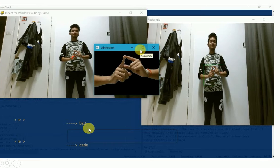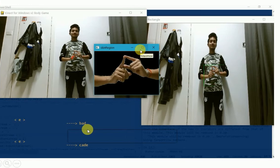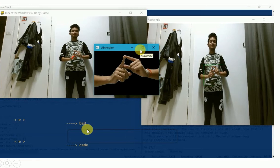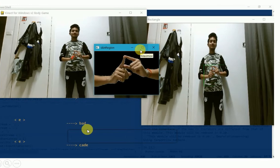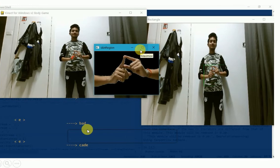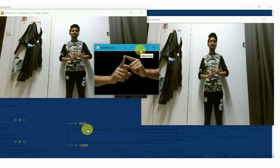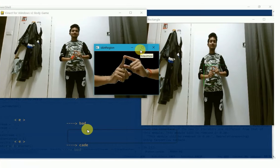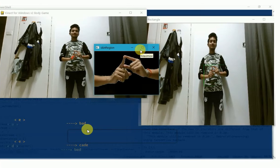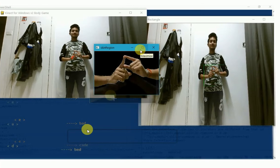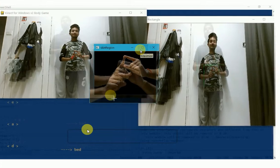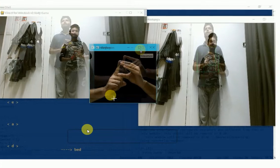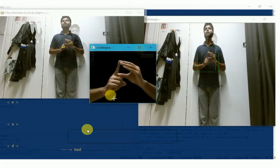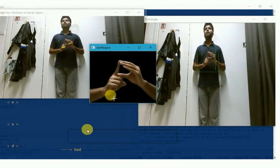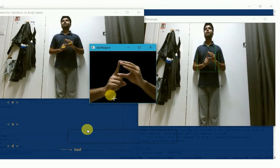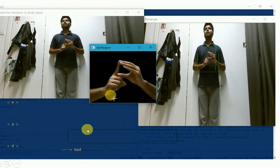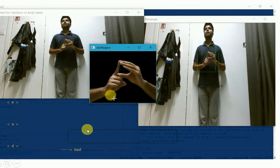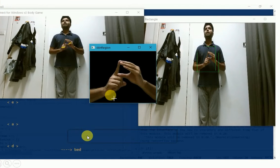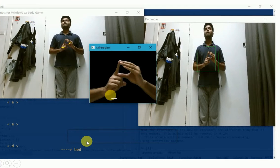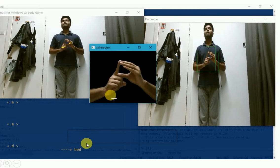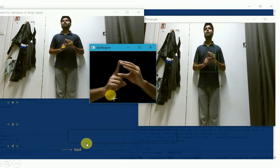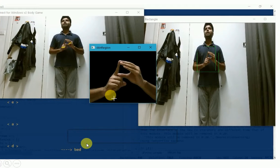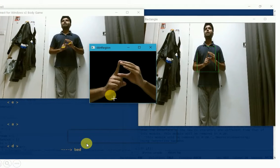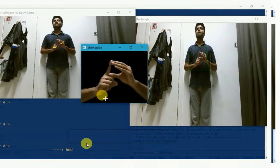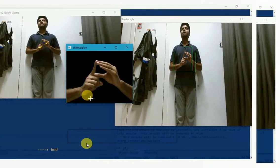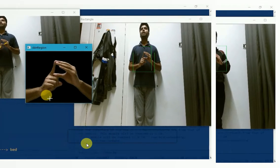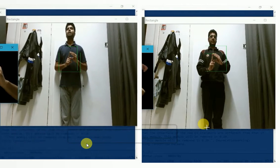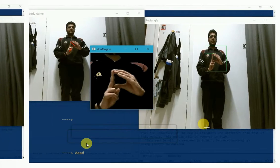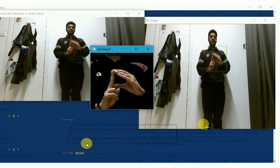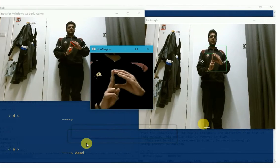the word generator identifies the words.